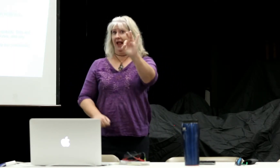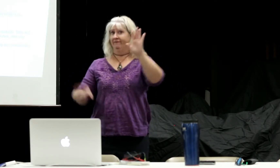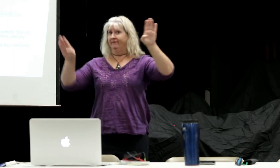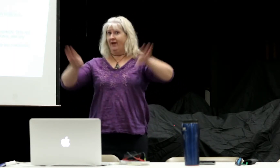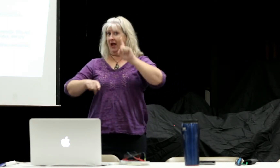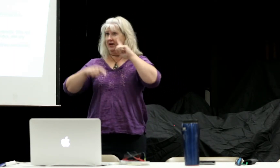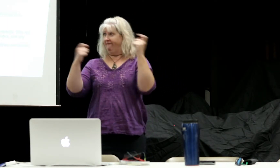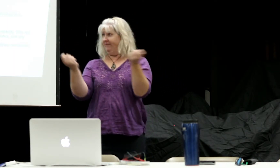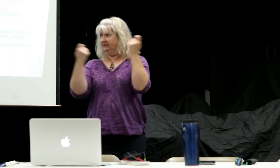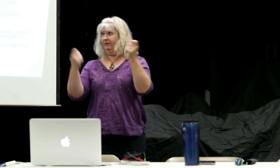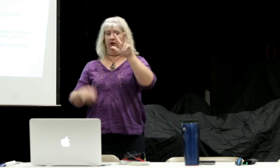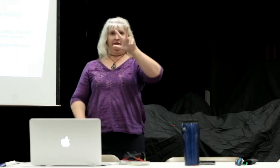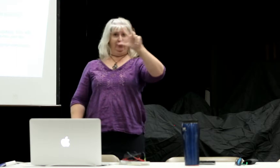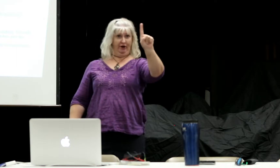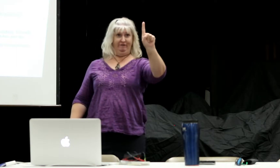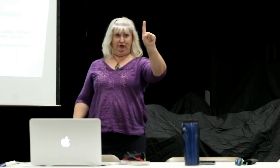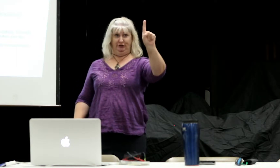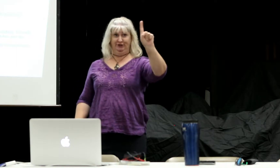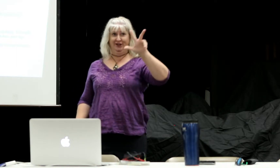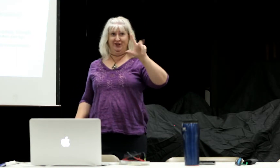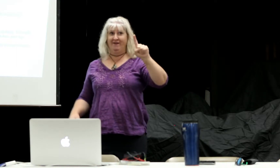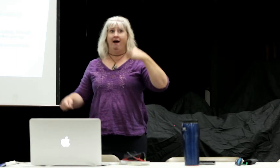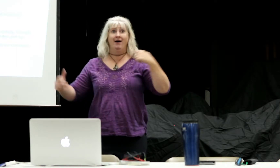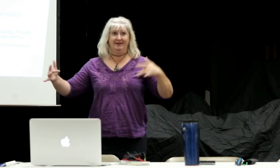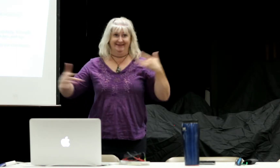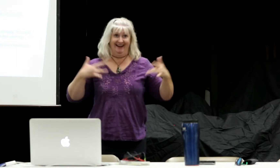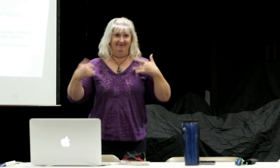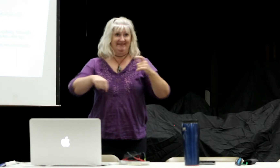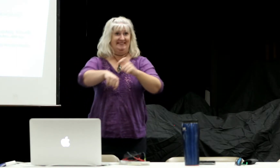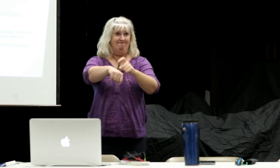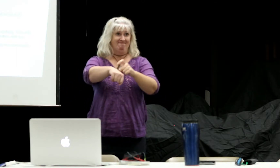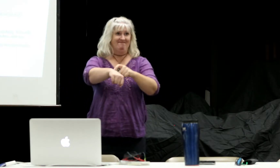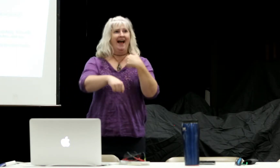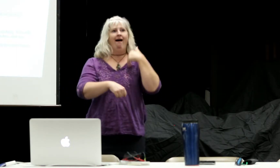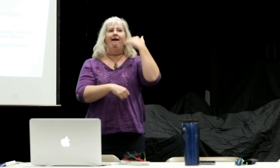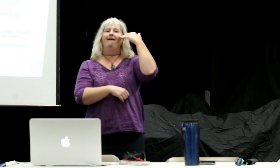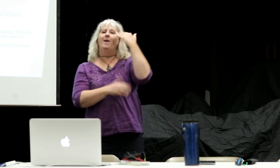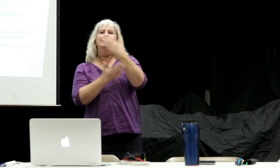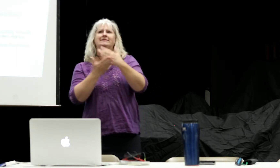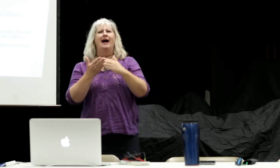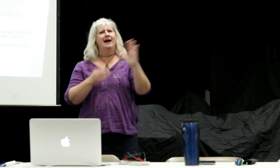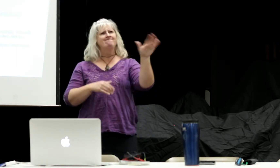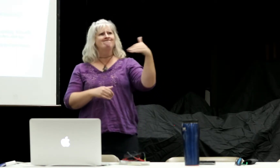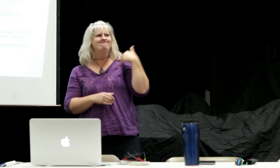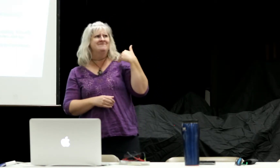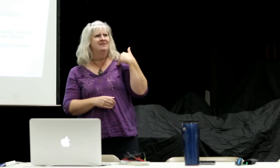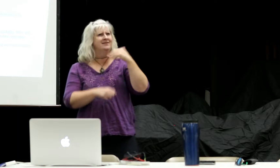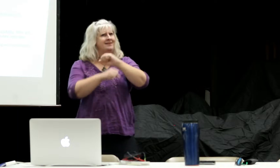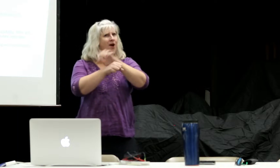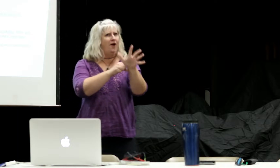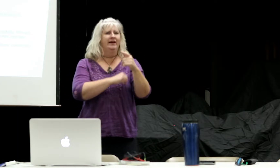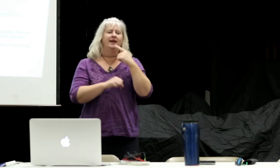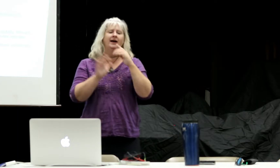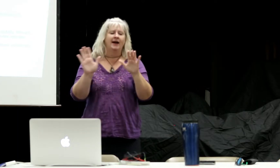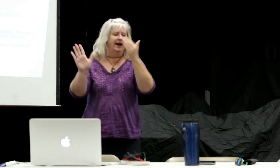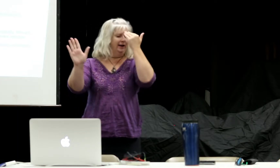yet. Okay, now for Valley Deaf Festival, it is going to be our 31st anniversary. And I know